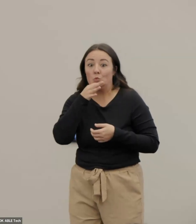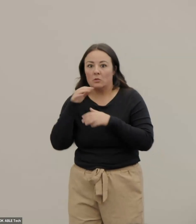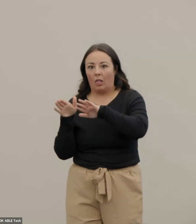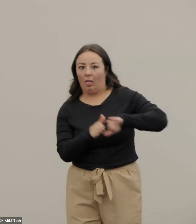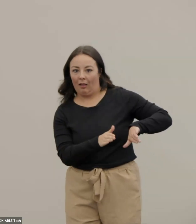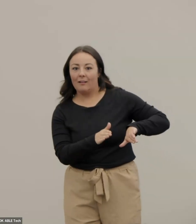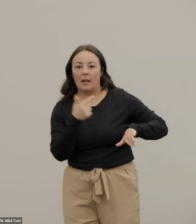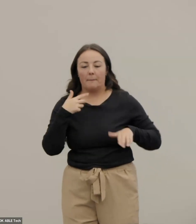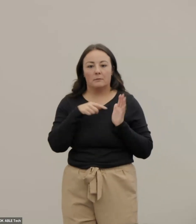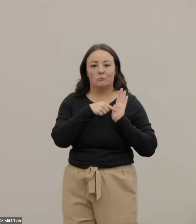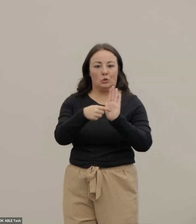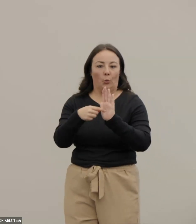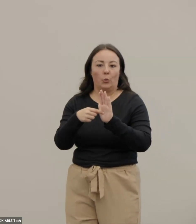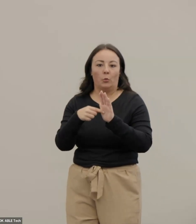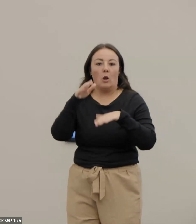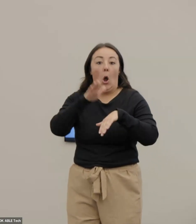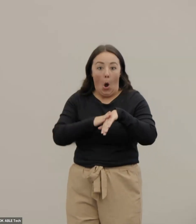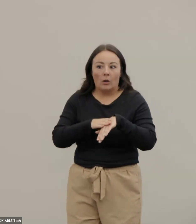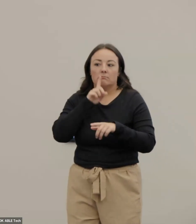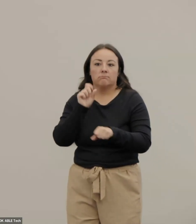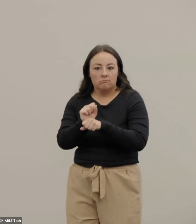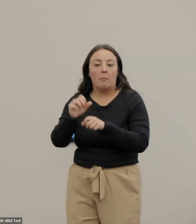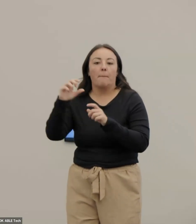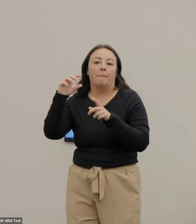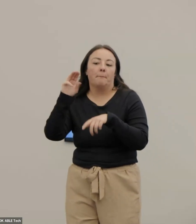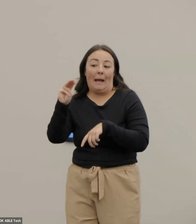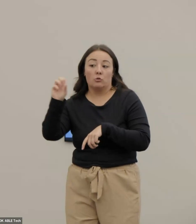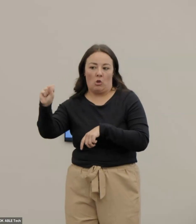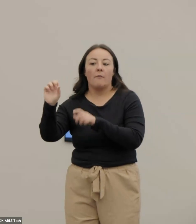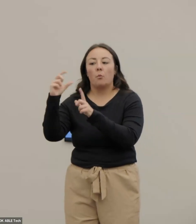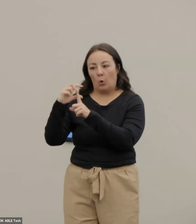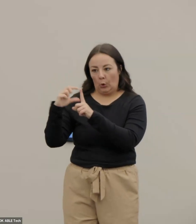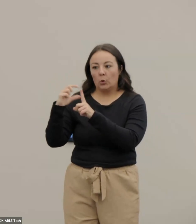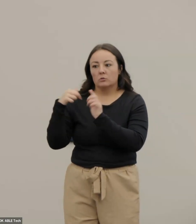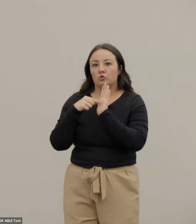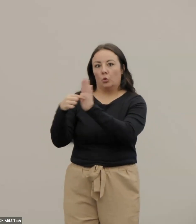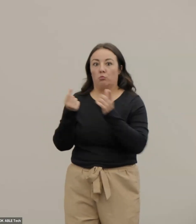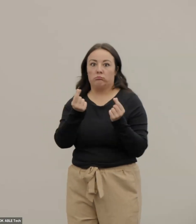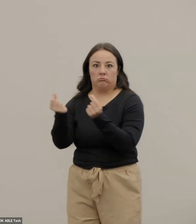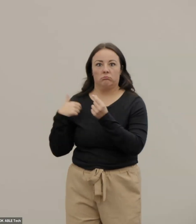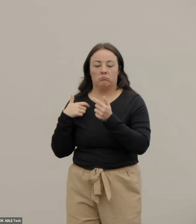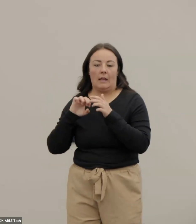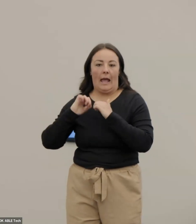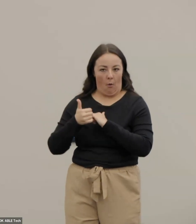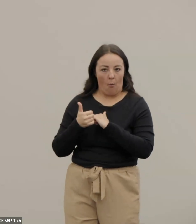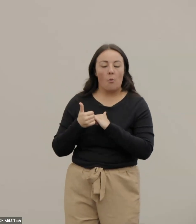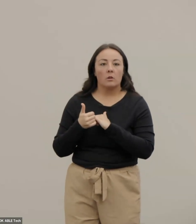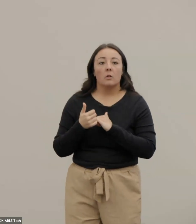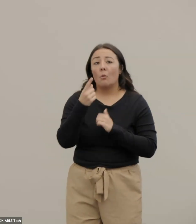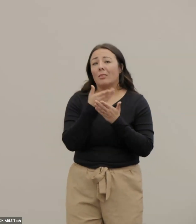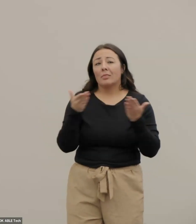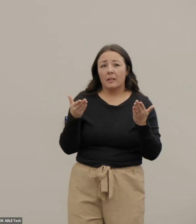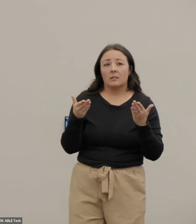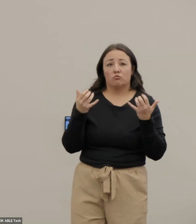into Microsoft Word and I'm going to show you some of these things that you can do. One of the requirements for accessibility is that all of